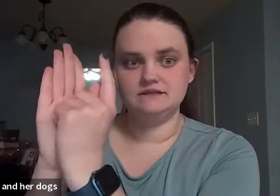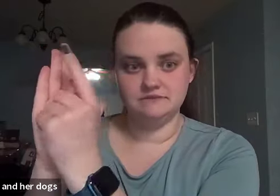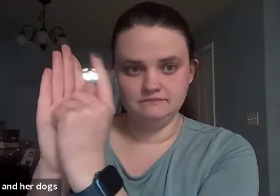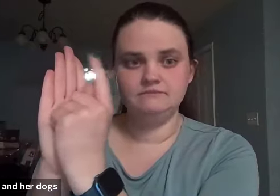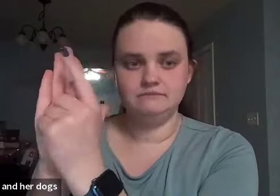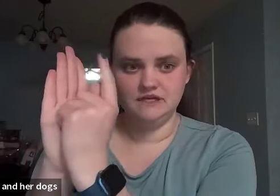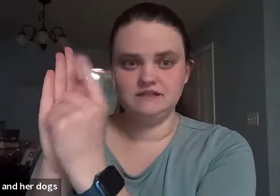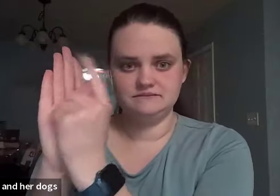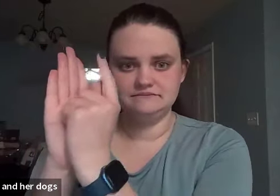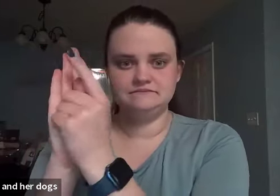Minute, minute.